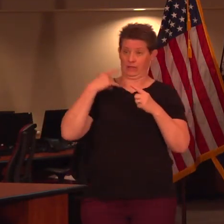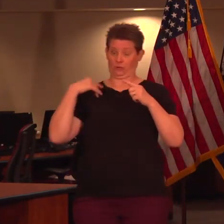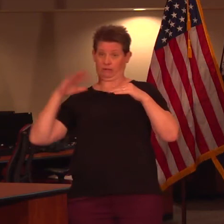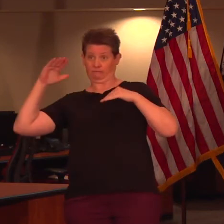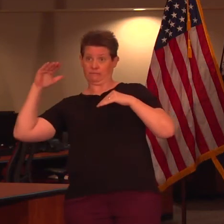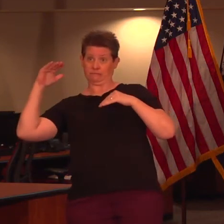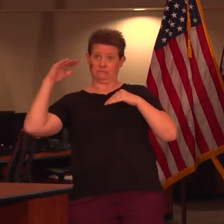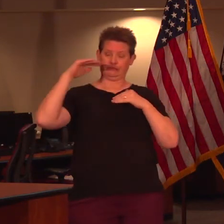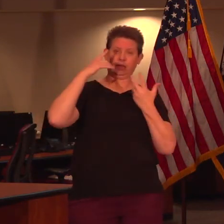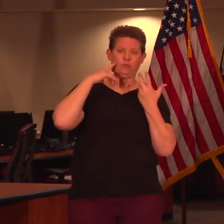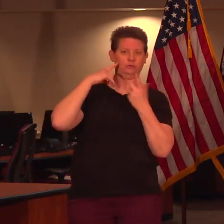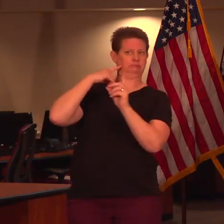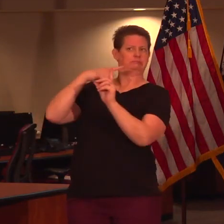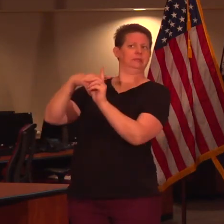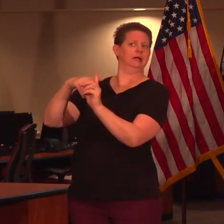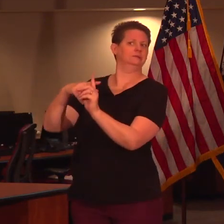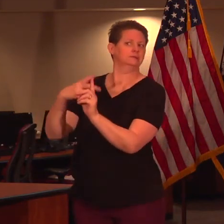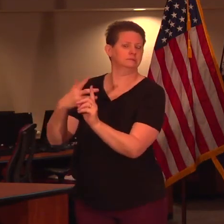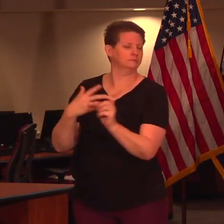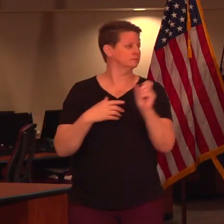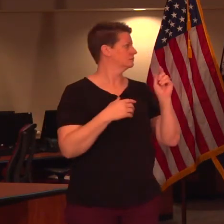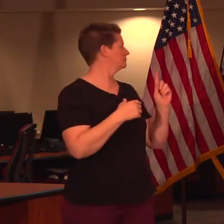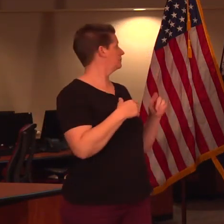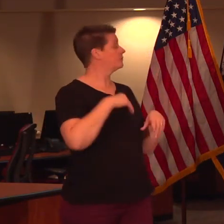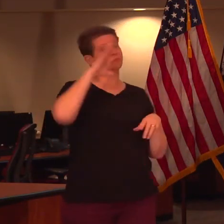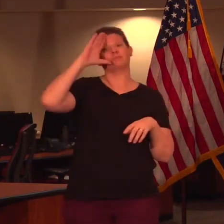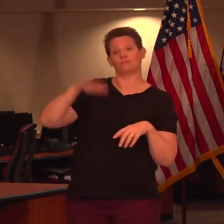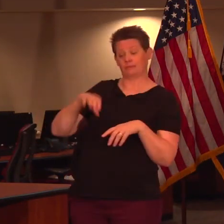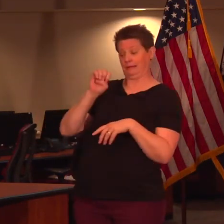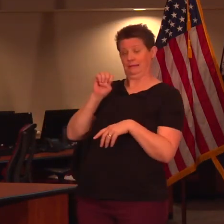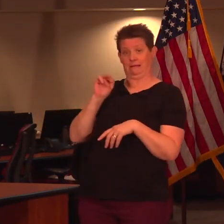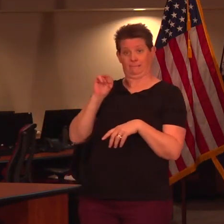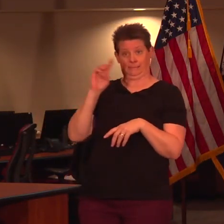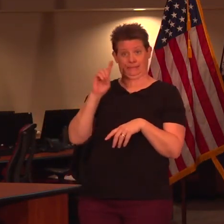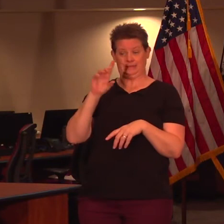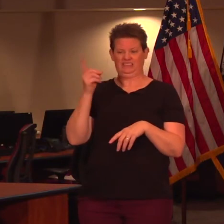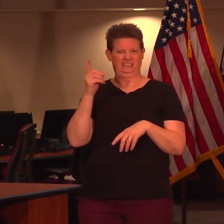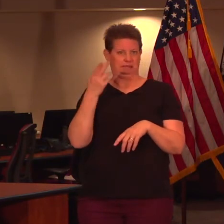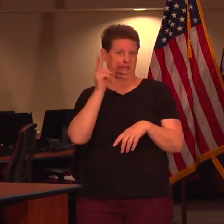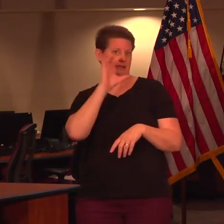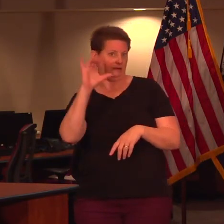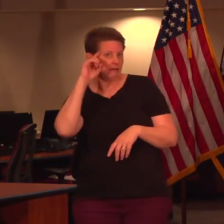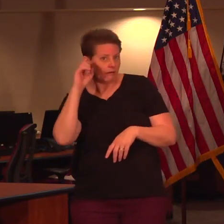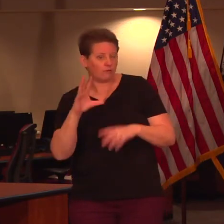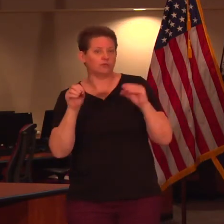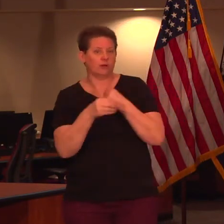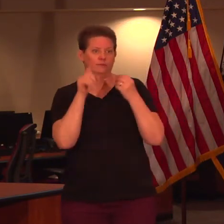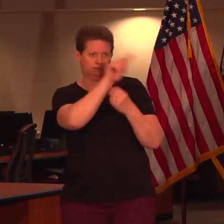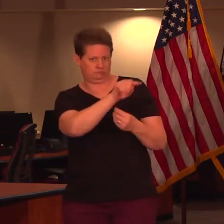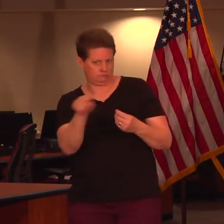things are heading in a positive direction? So I know that EMD, along with DHEC and the governor's office and many of the